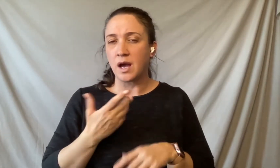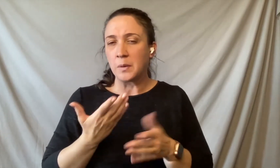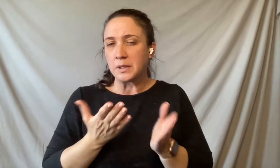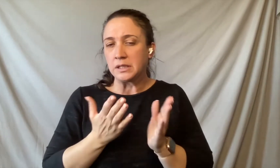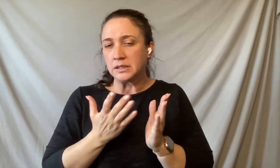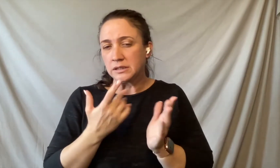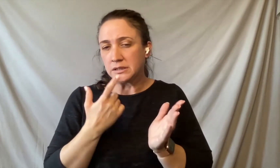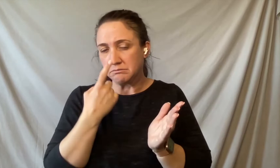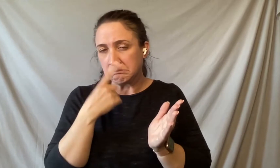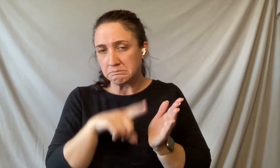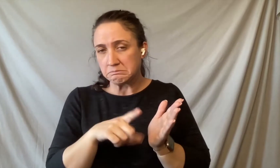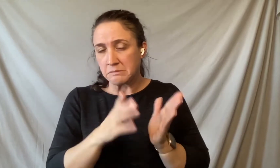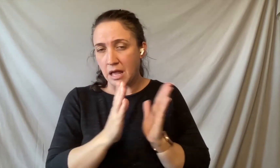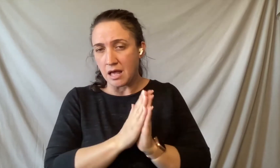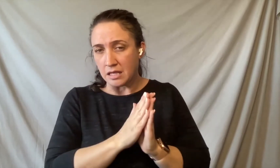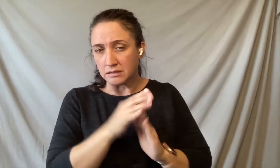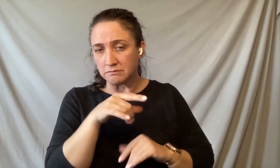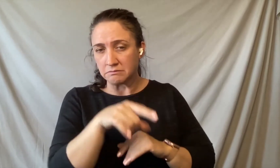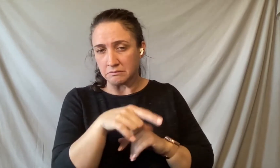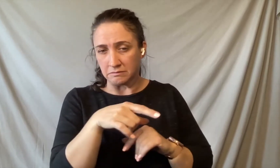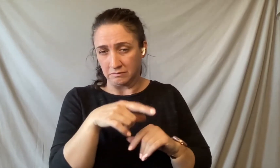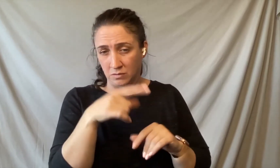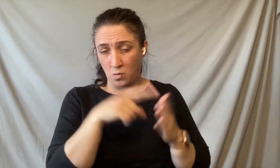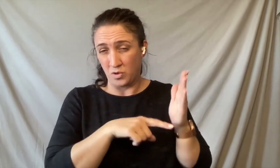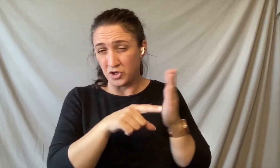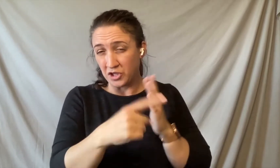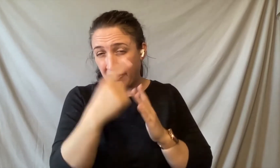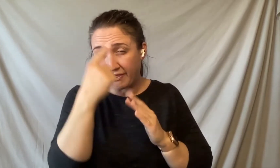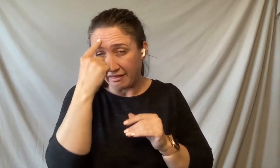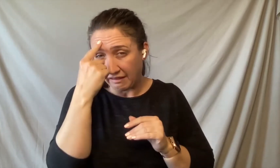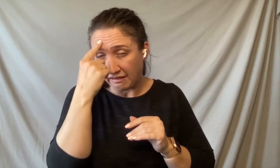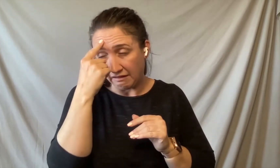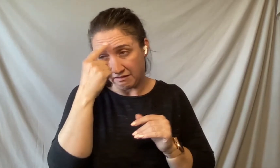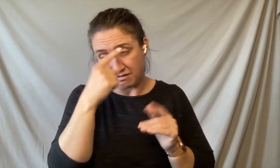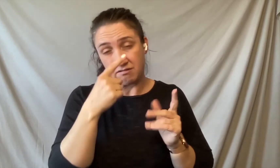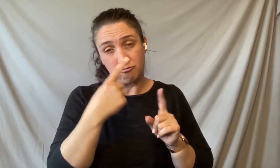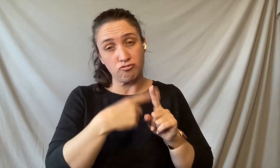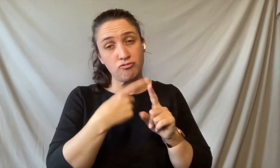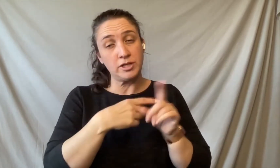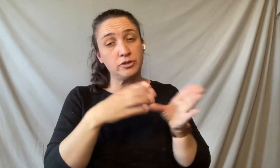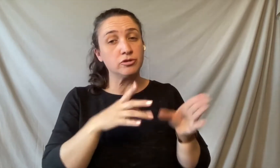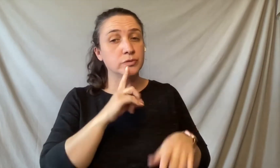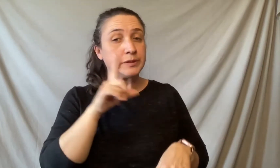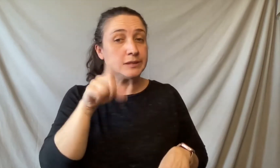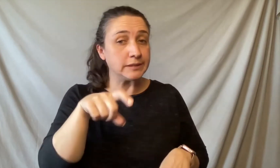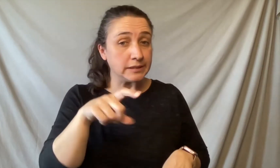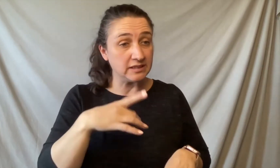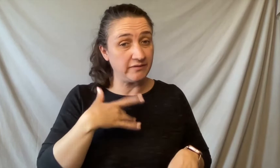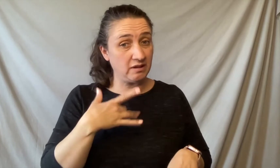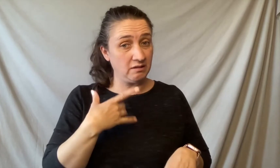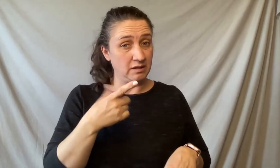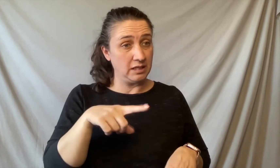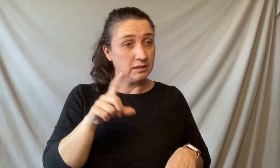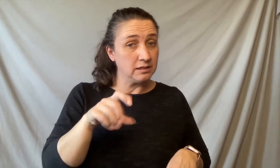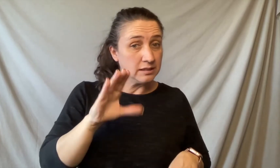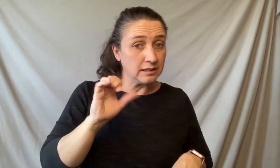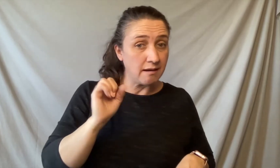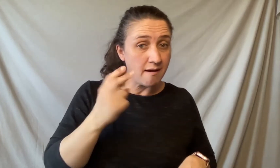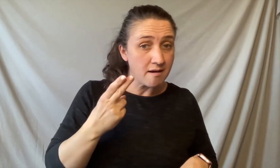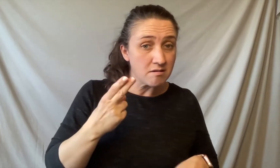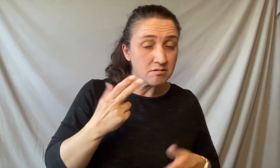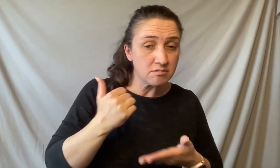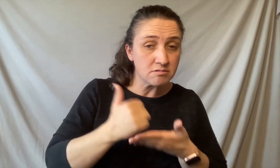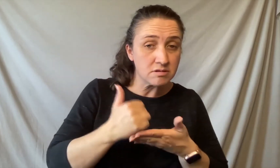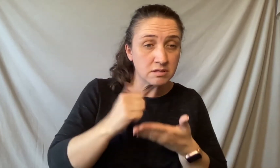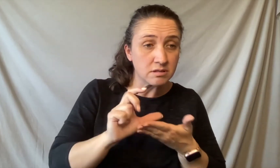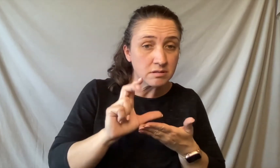or explain what she thinks renters really need, whether it's cash assistance or whether